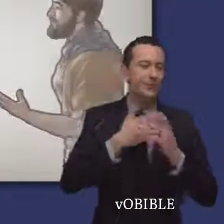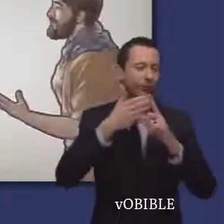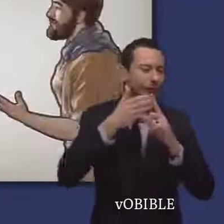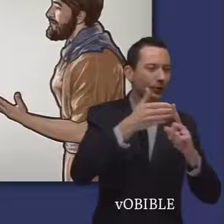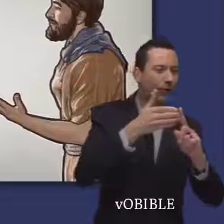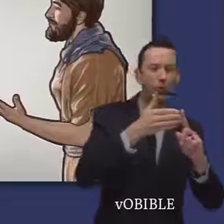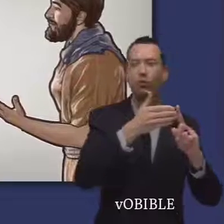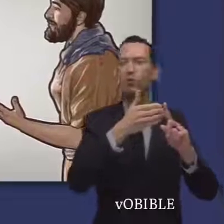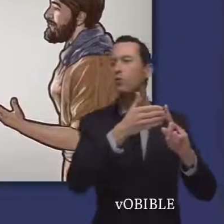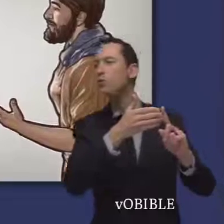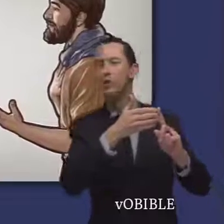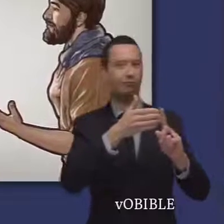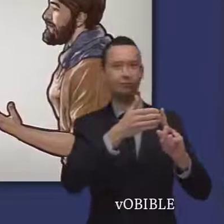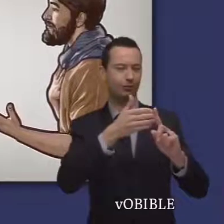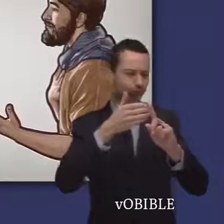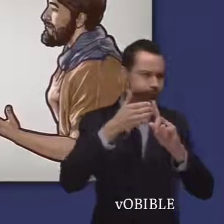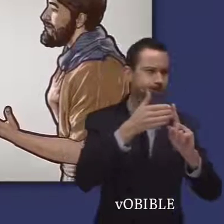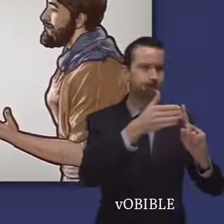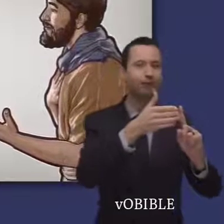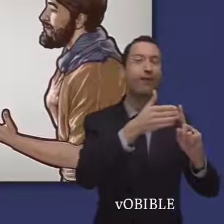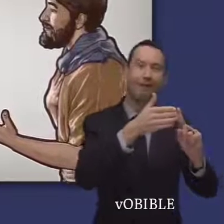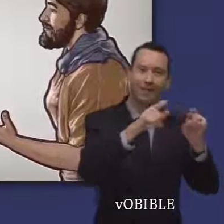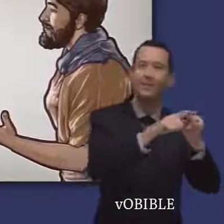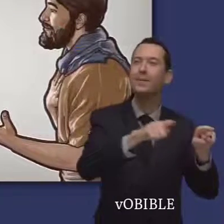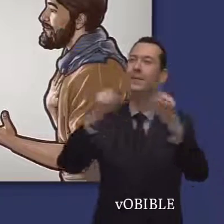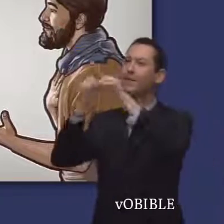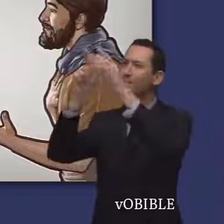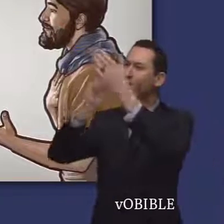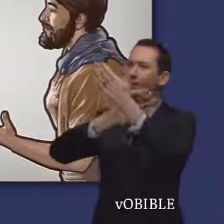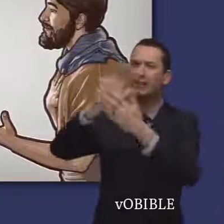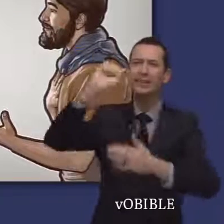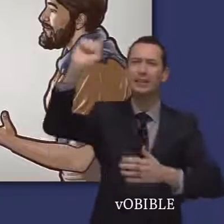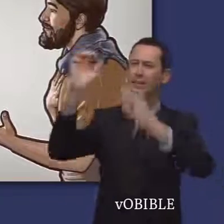Having proved her exclusive devotion, she is reunited with her dear shepherd.